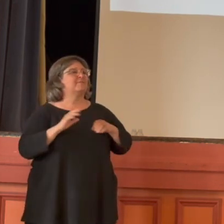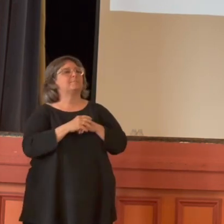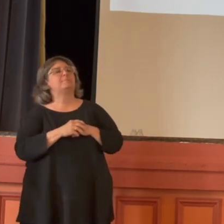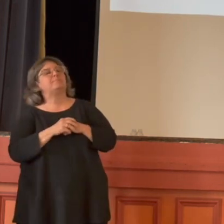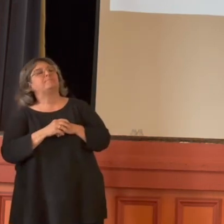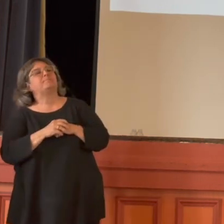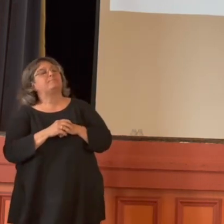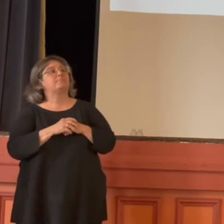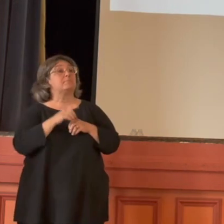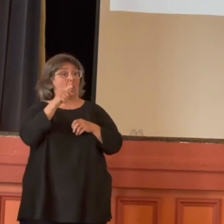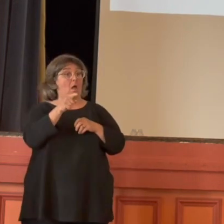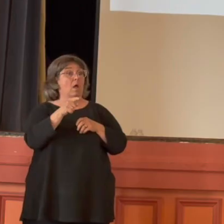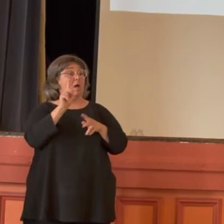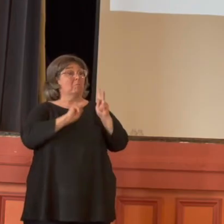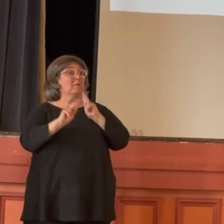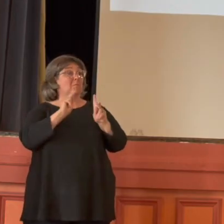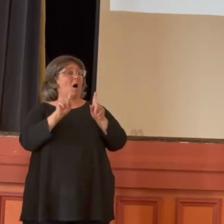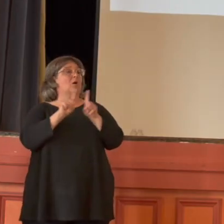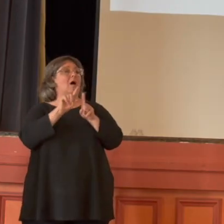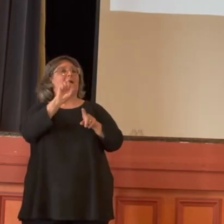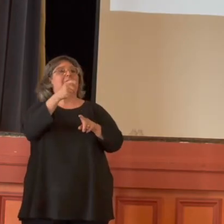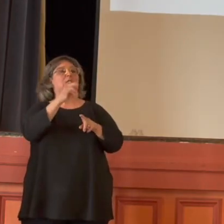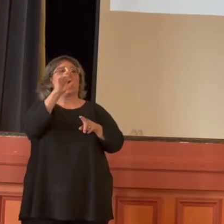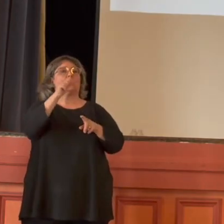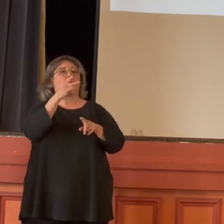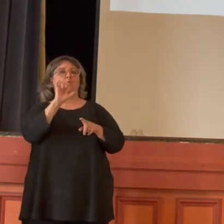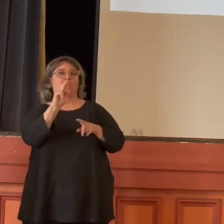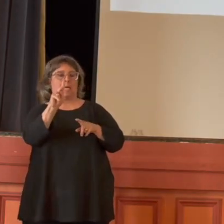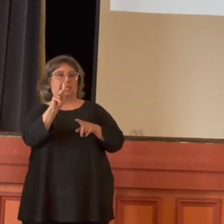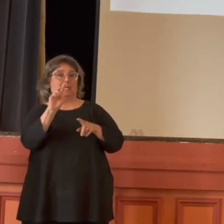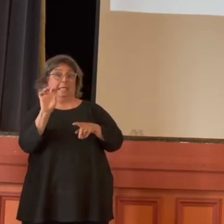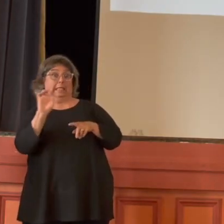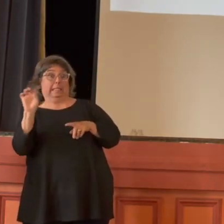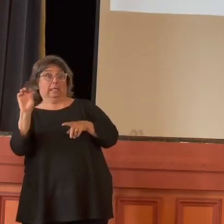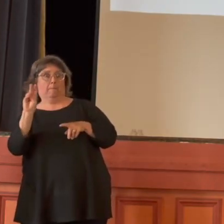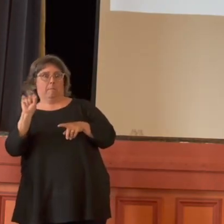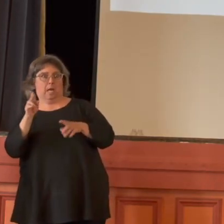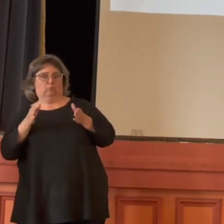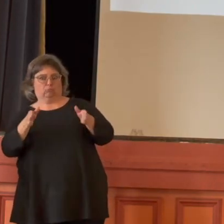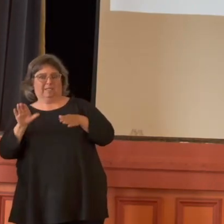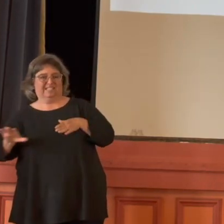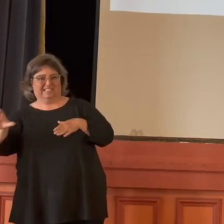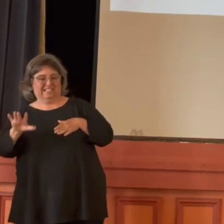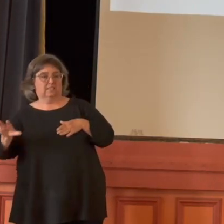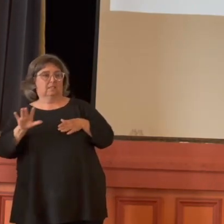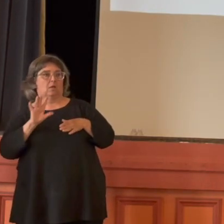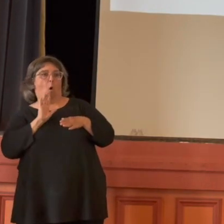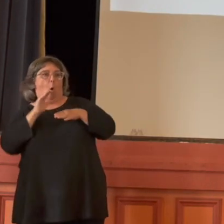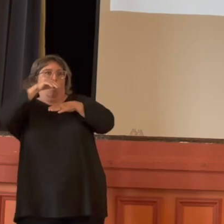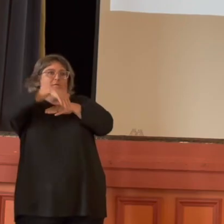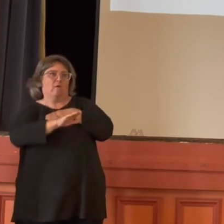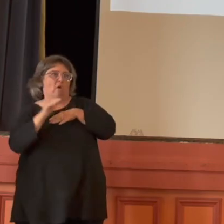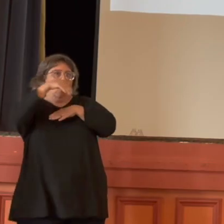Now, they were dealing with Scajaquada Creek, especially east of Main Street, overflowing its